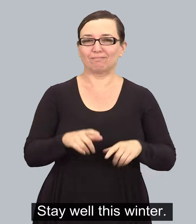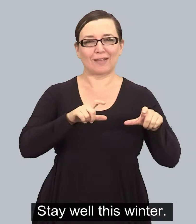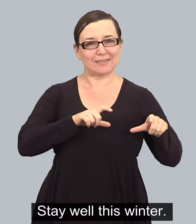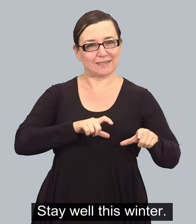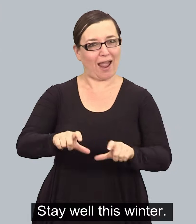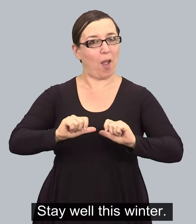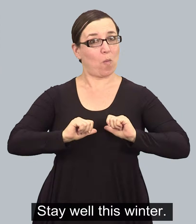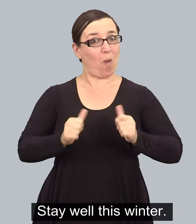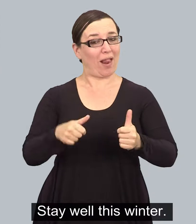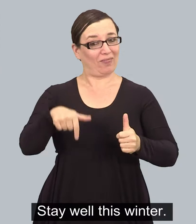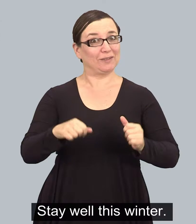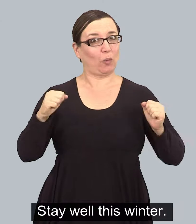Stay well this winter.